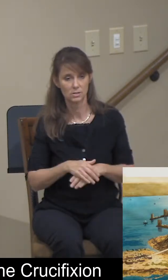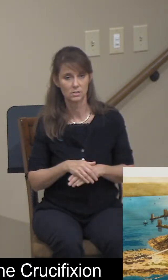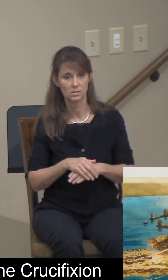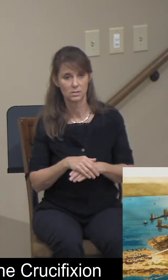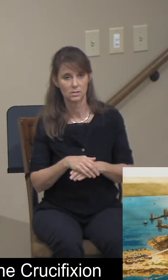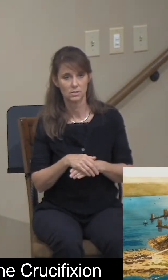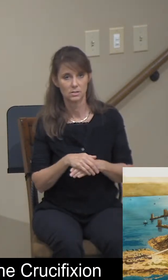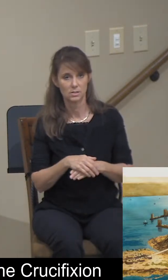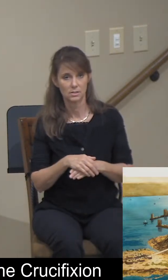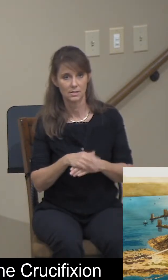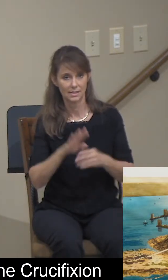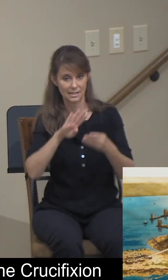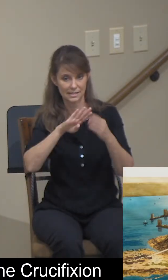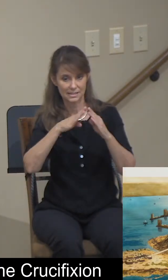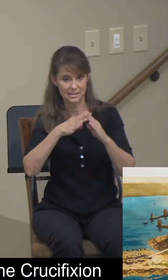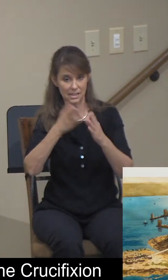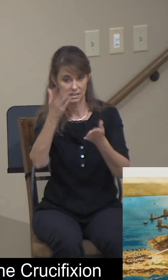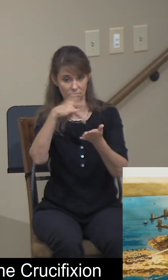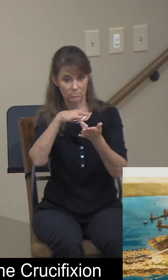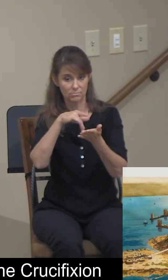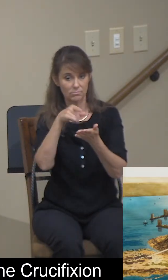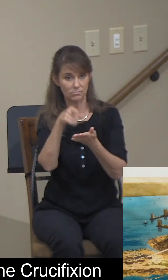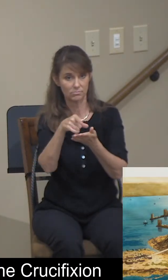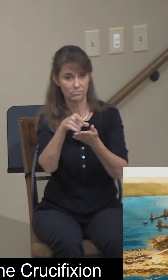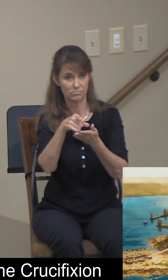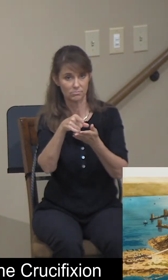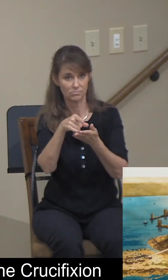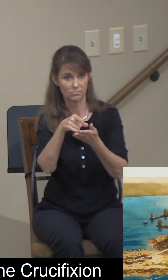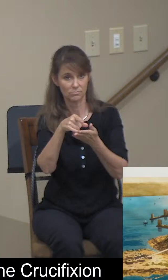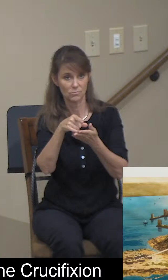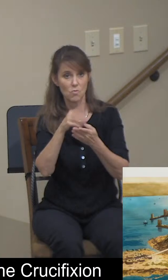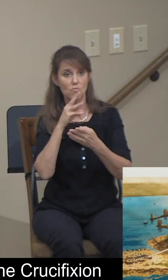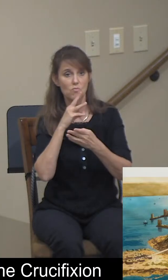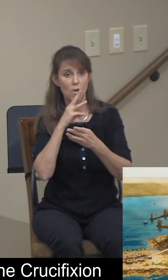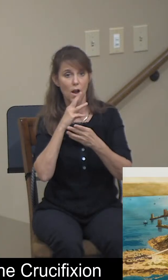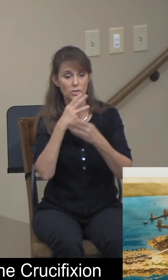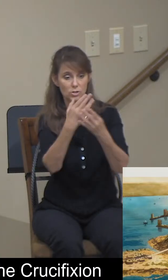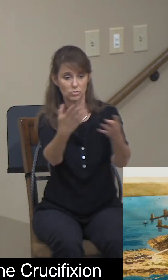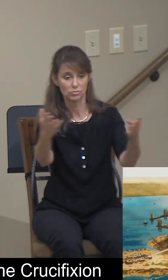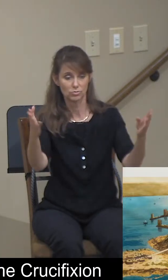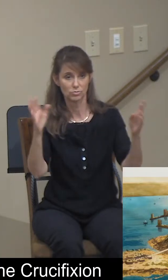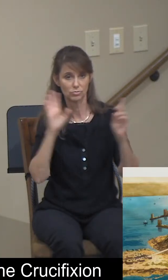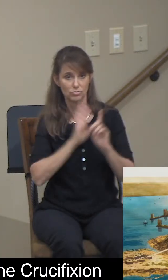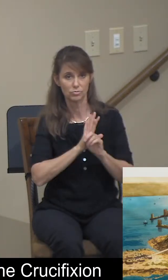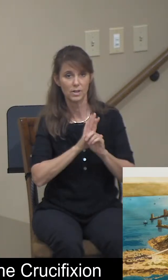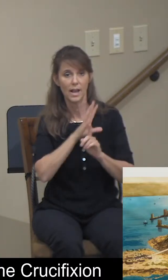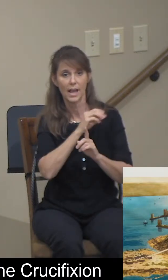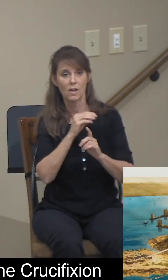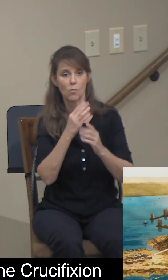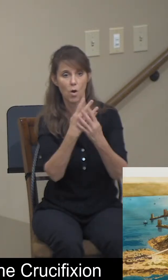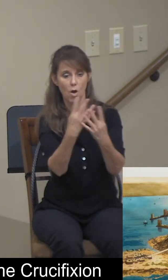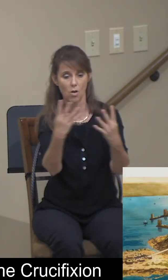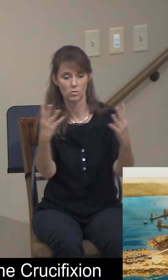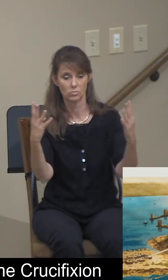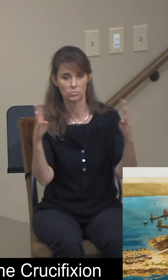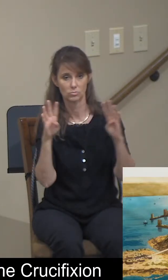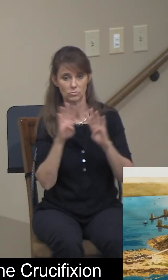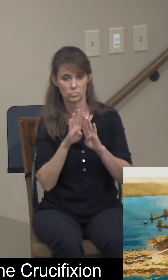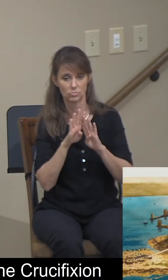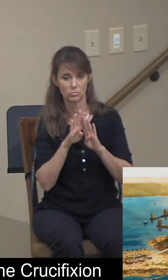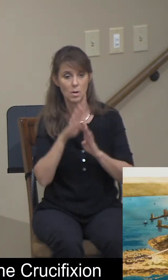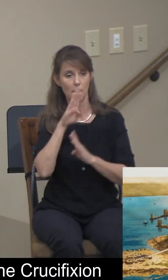part of the city is depicted right there, surrounded by water and tall walls. The Babylonians had attempted to take the